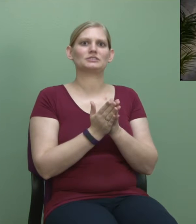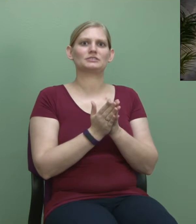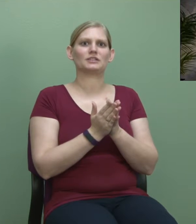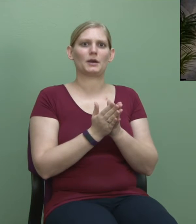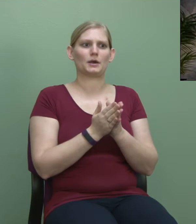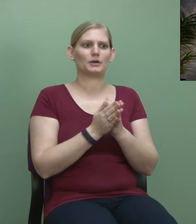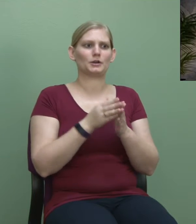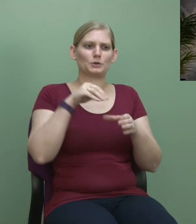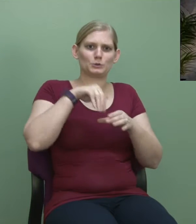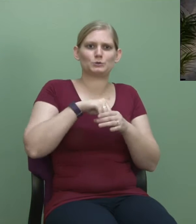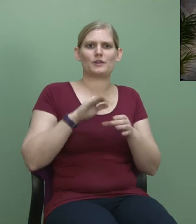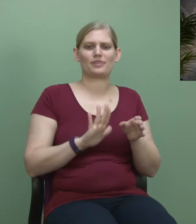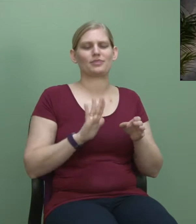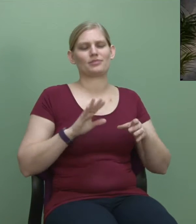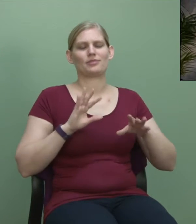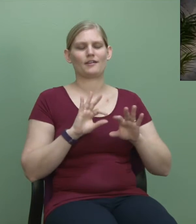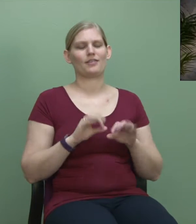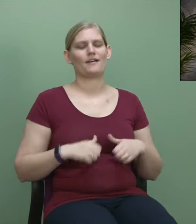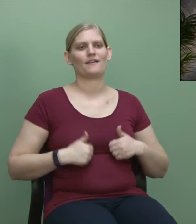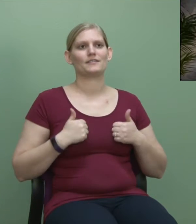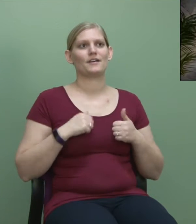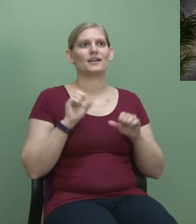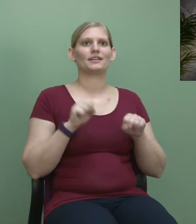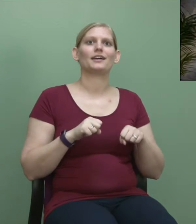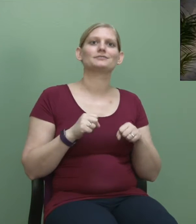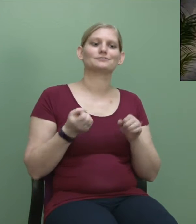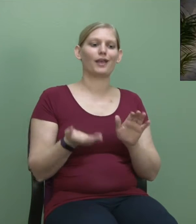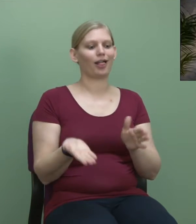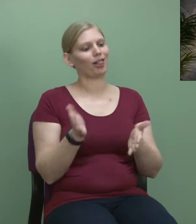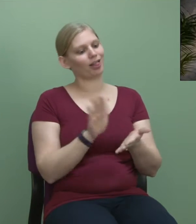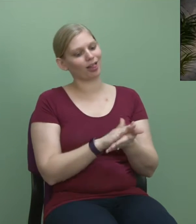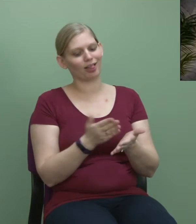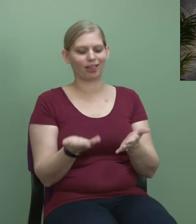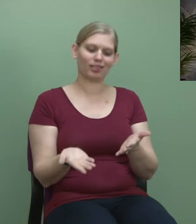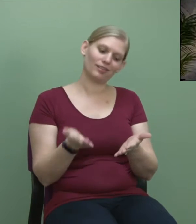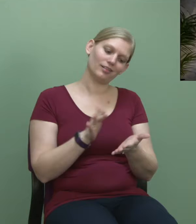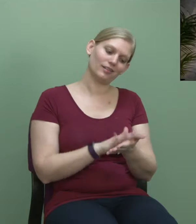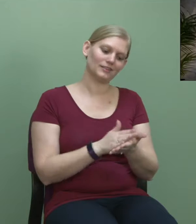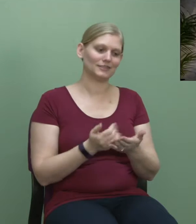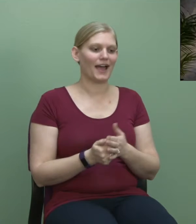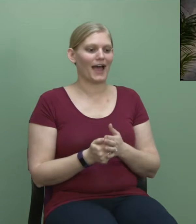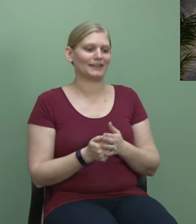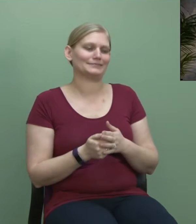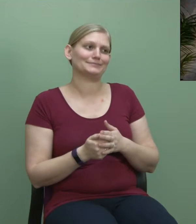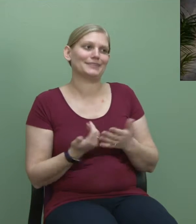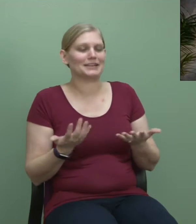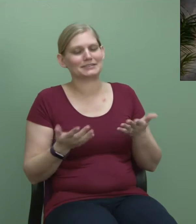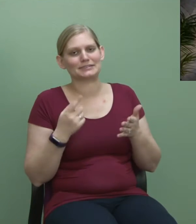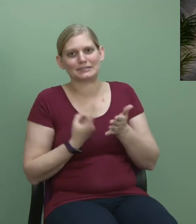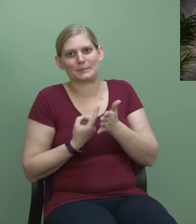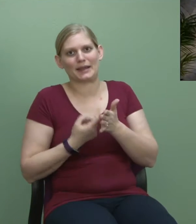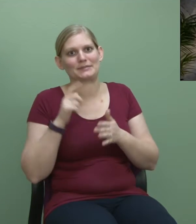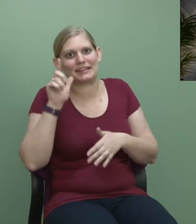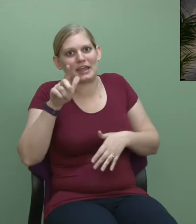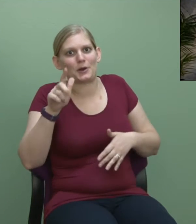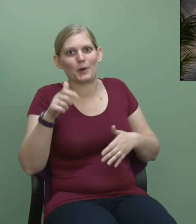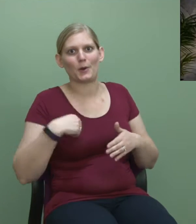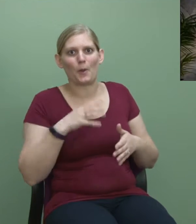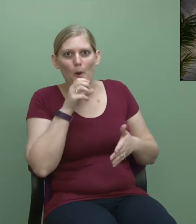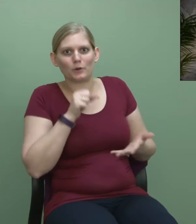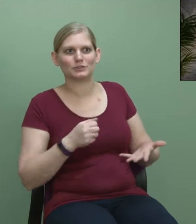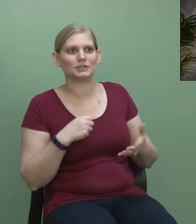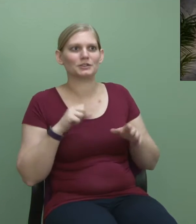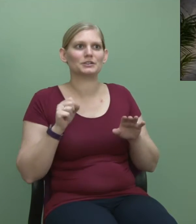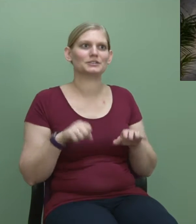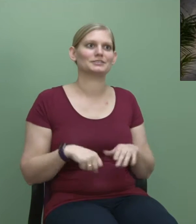those things. They can enjoy turning the pages a lot of times, not until they're older, and so when they're that little,